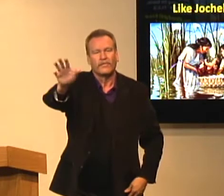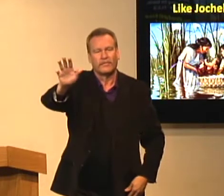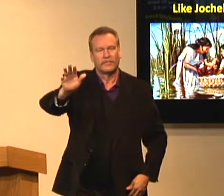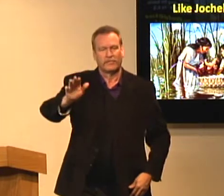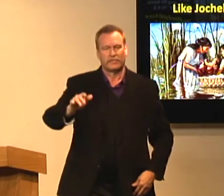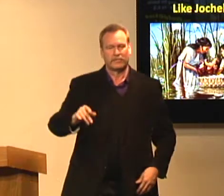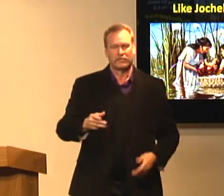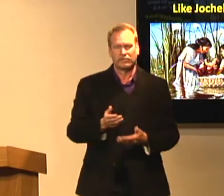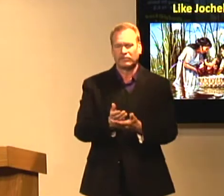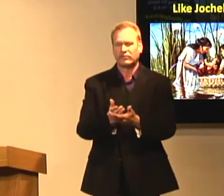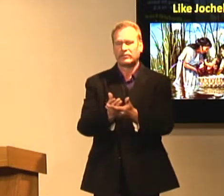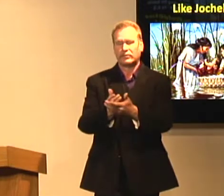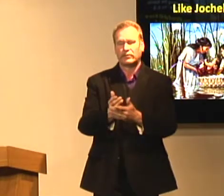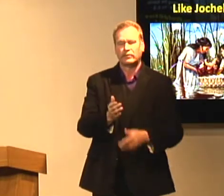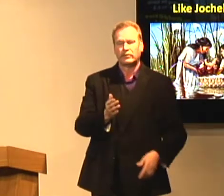Nile.